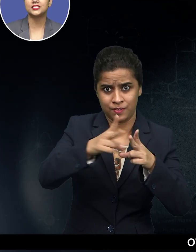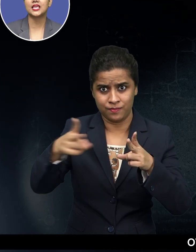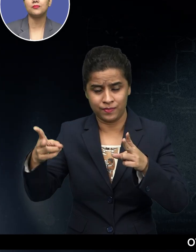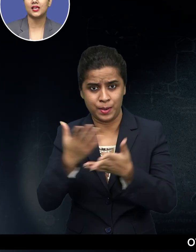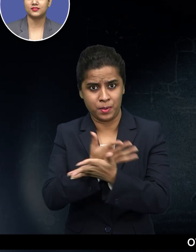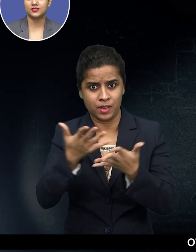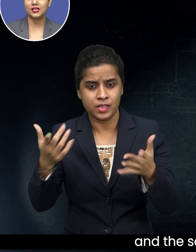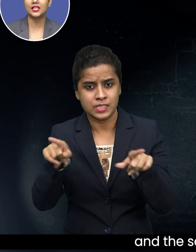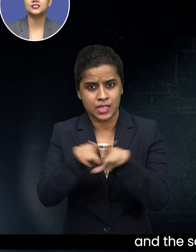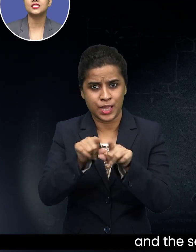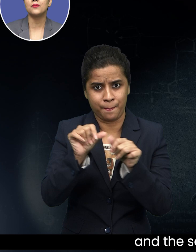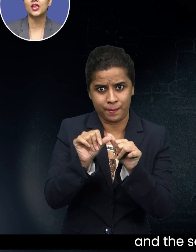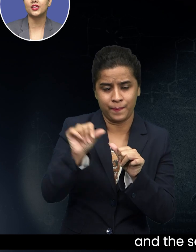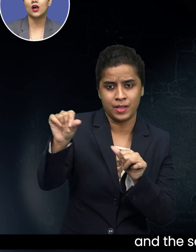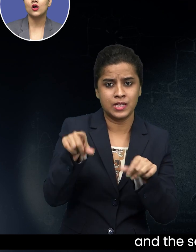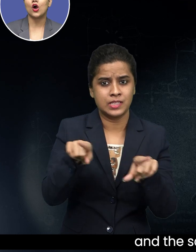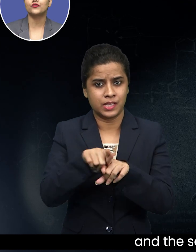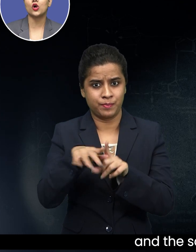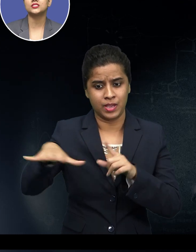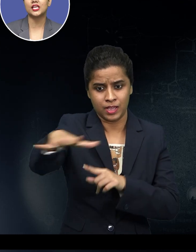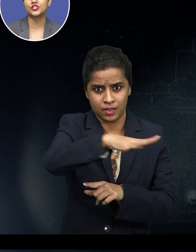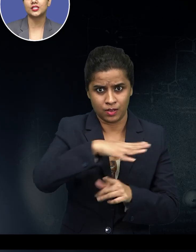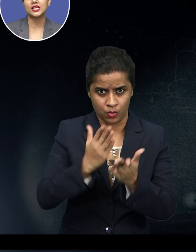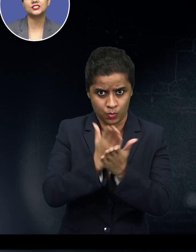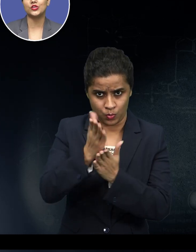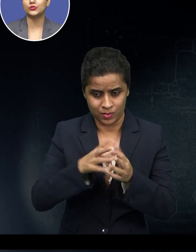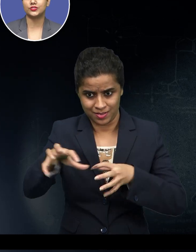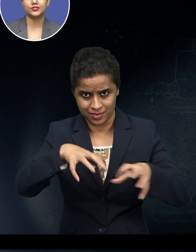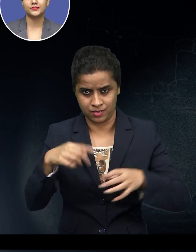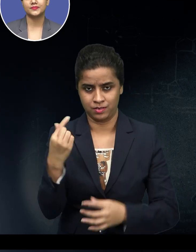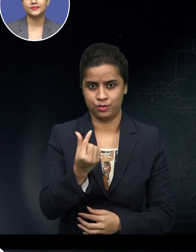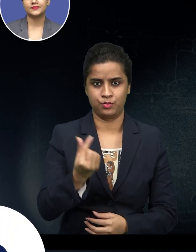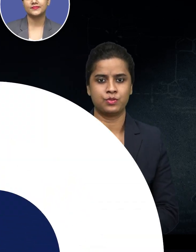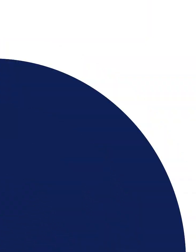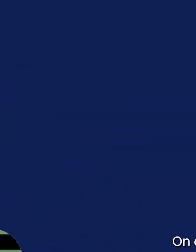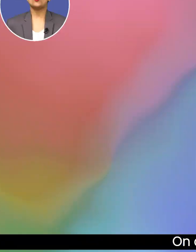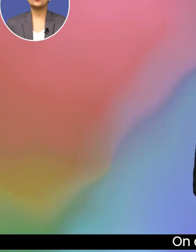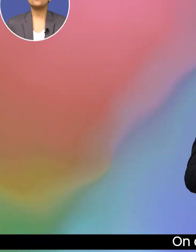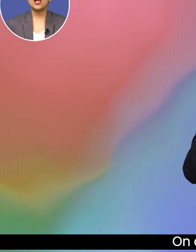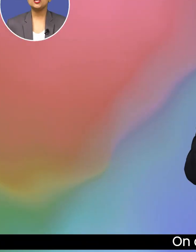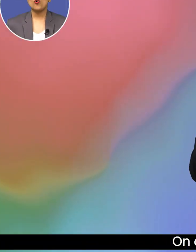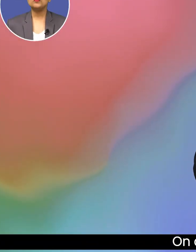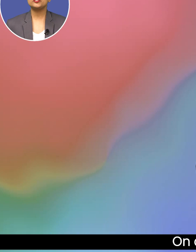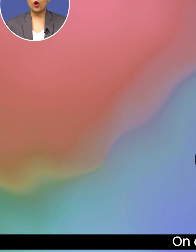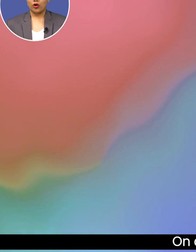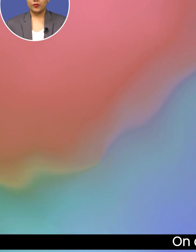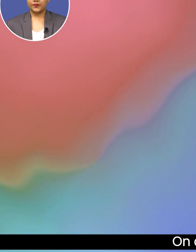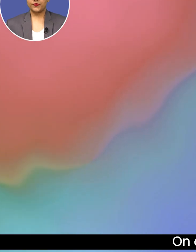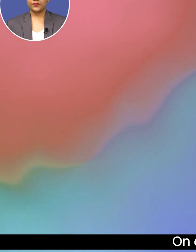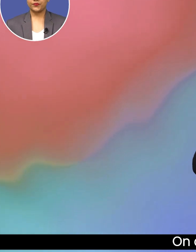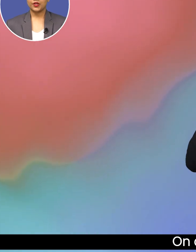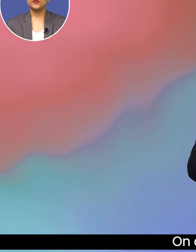of the same length and the same area of cross section is used. On applying Ohm's